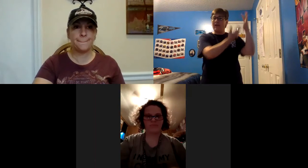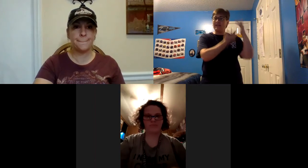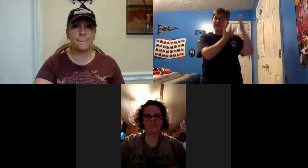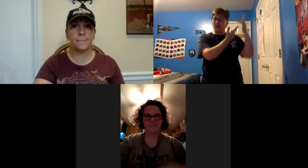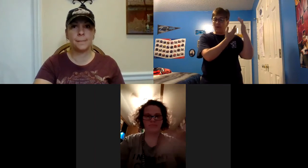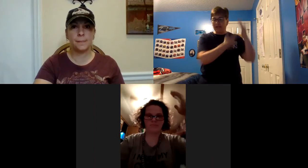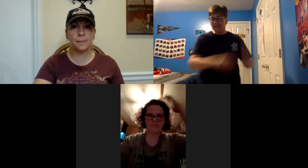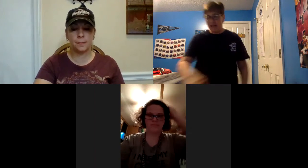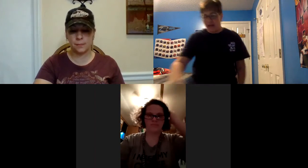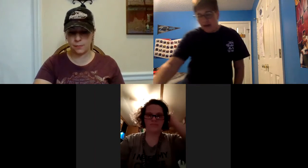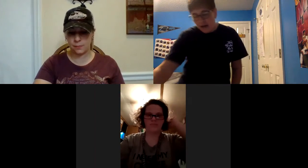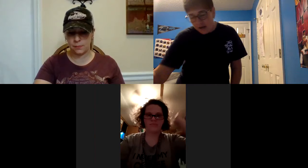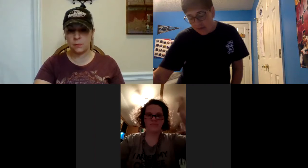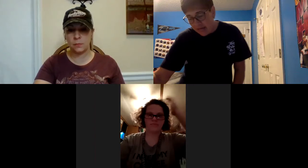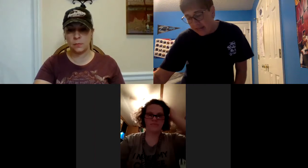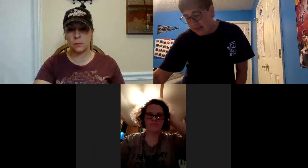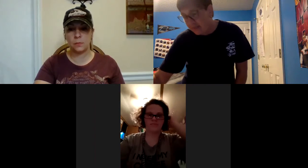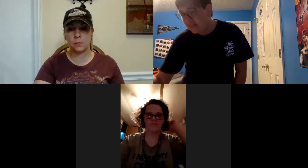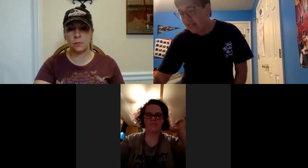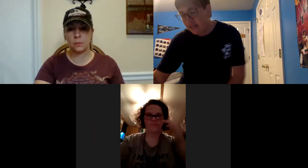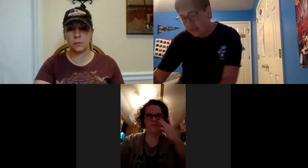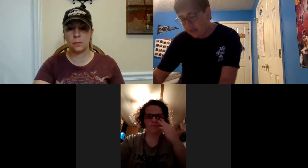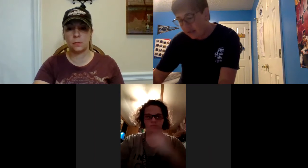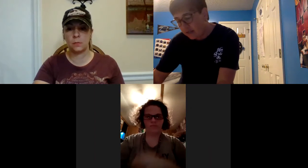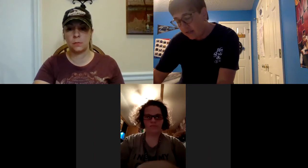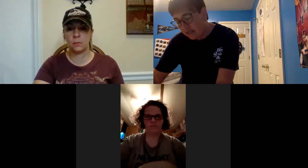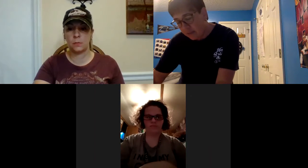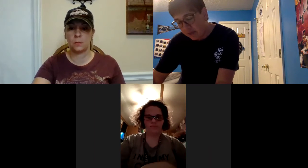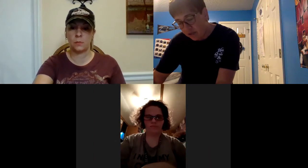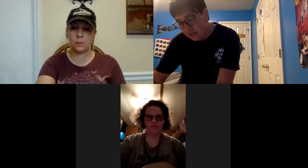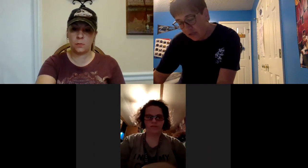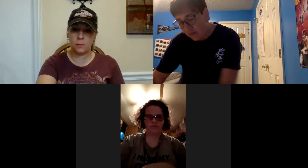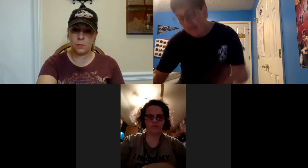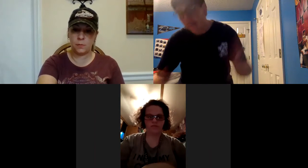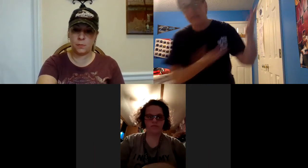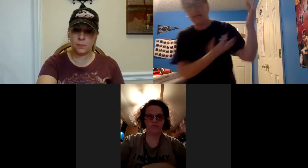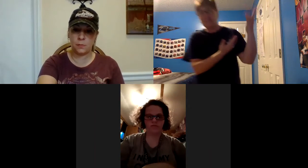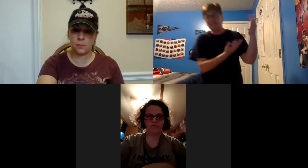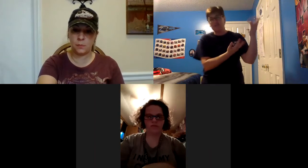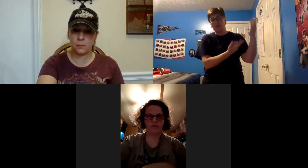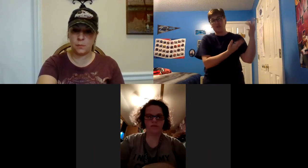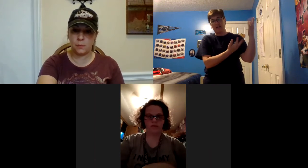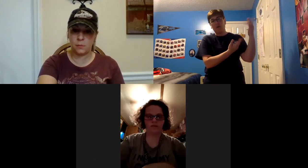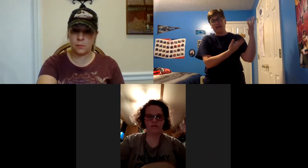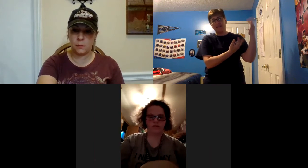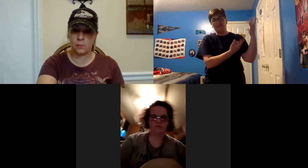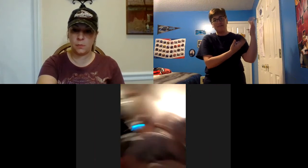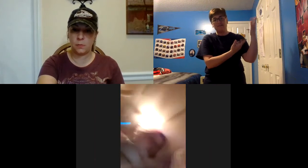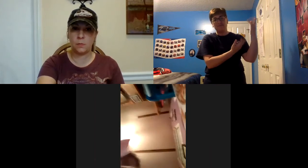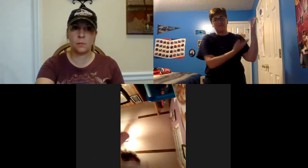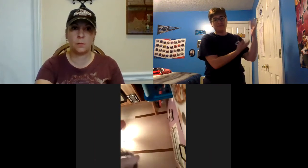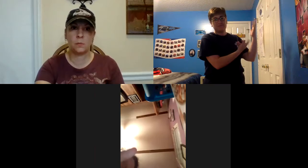though, wait and wait. And I think the picture is the little man. Yeah, see, he's just doing like